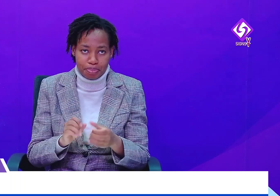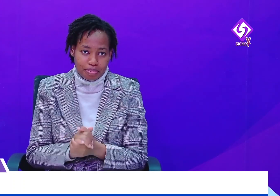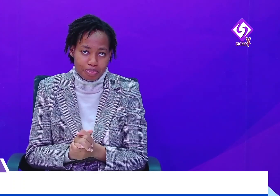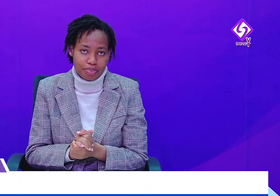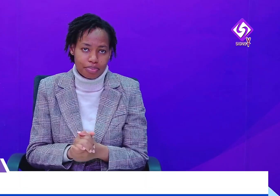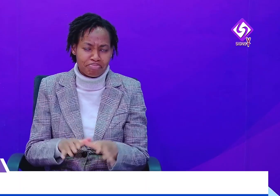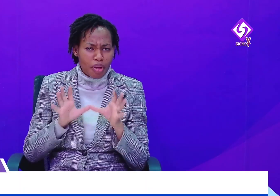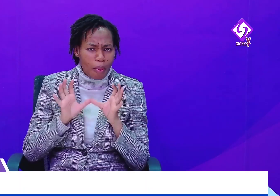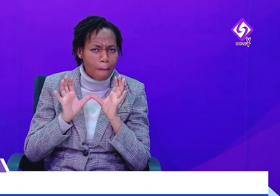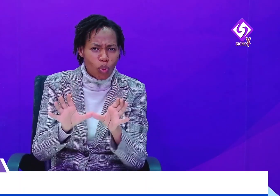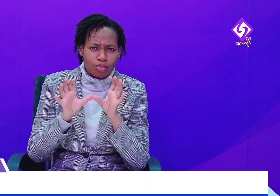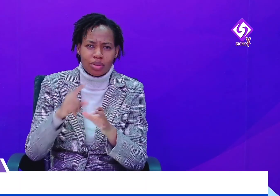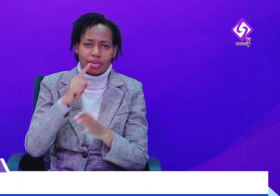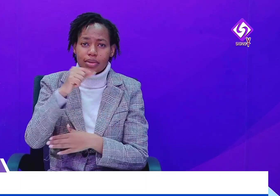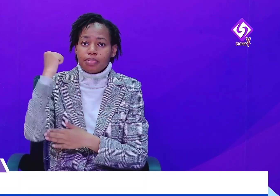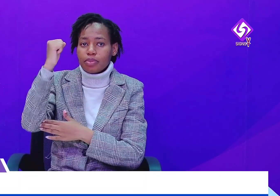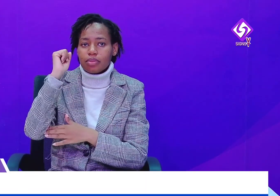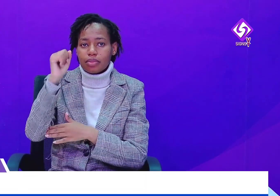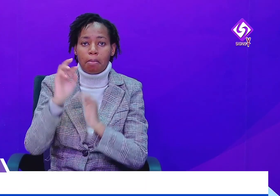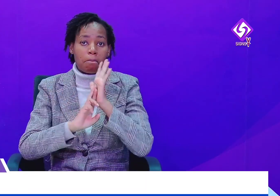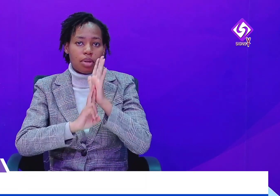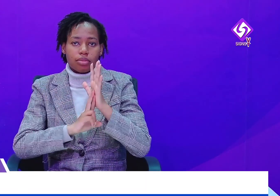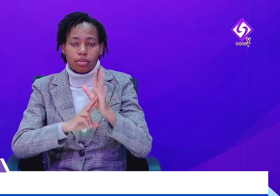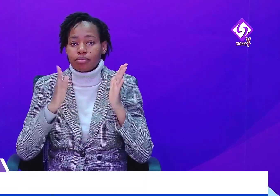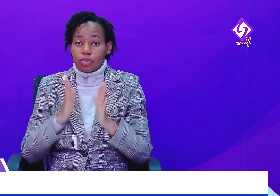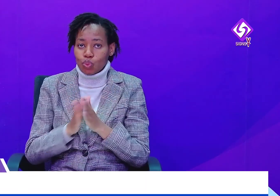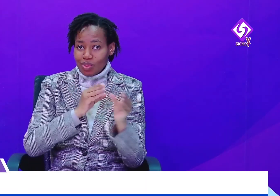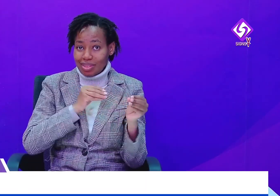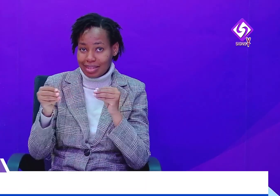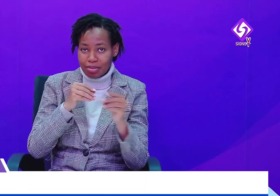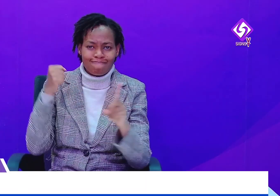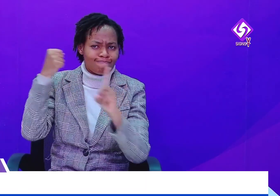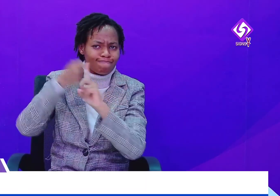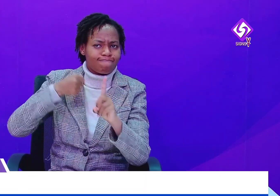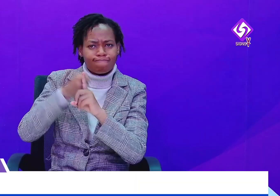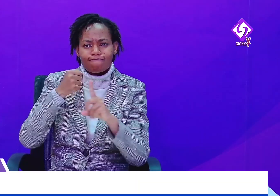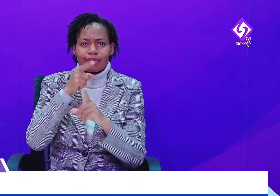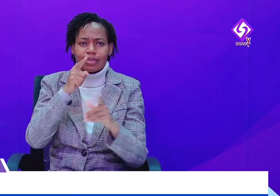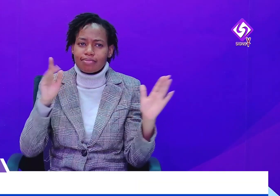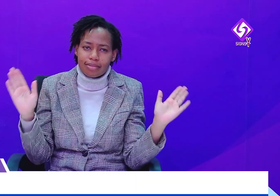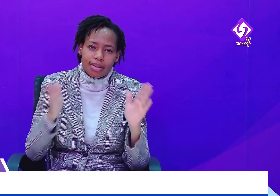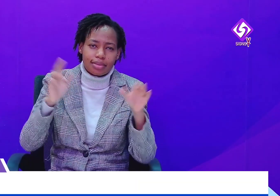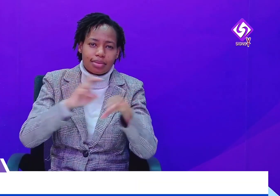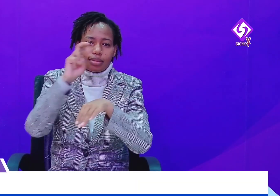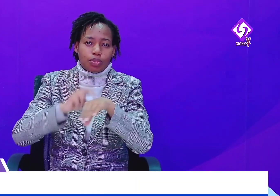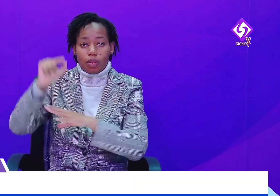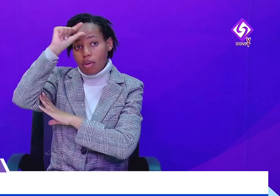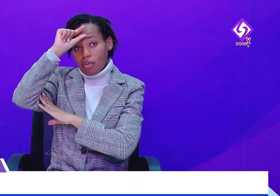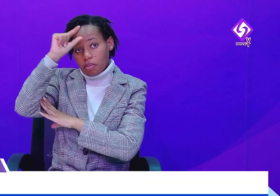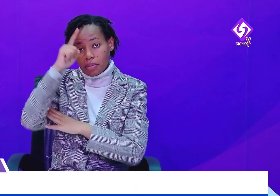In a push for political representation, PWD advocates